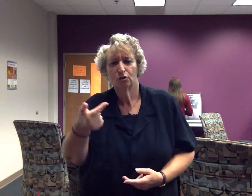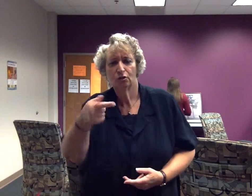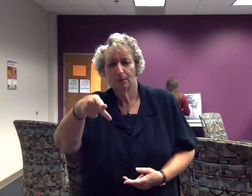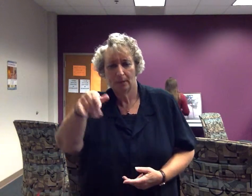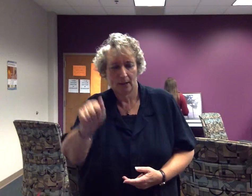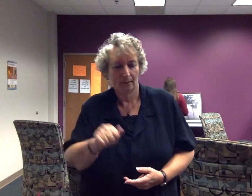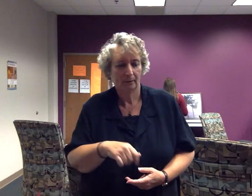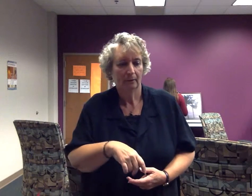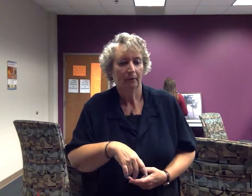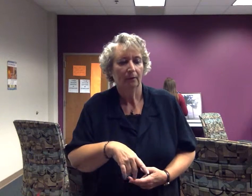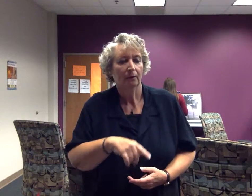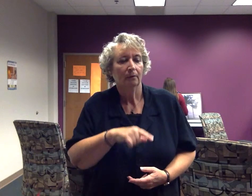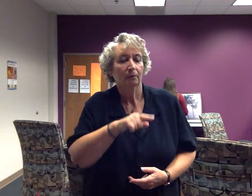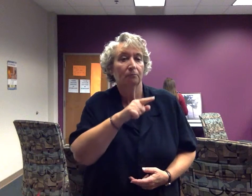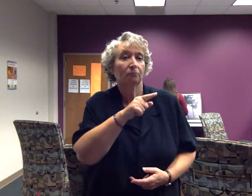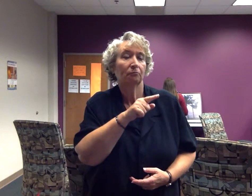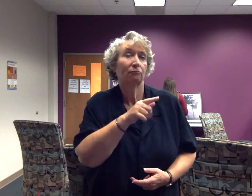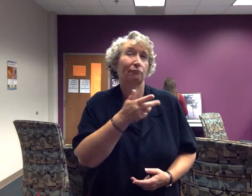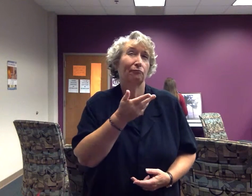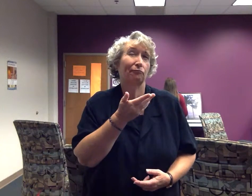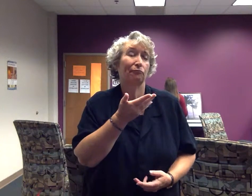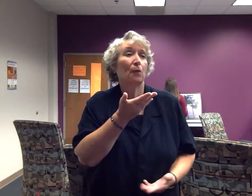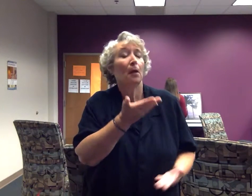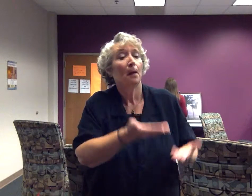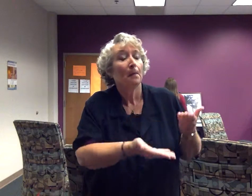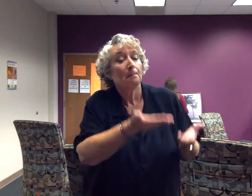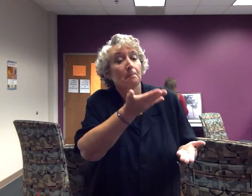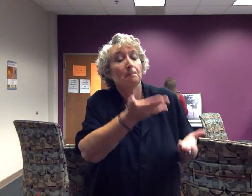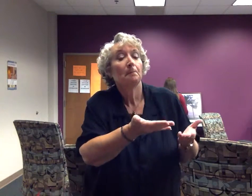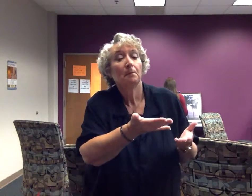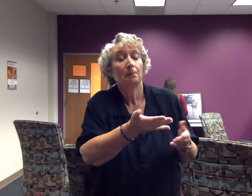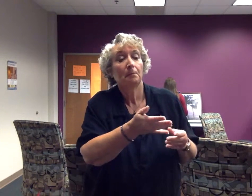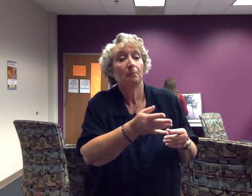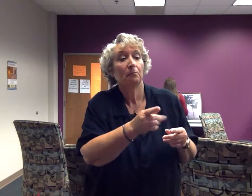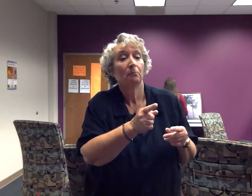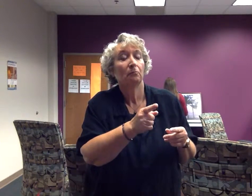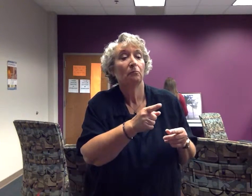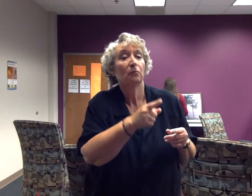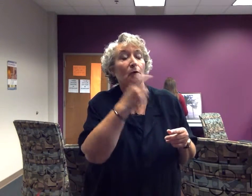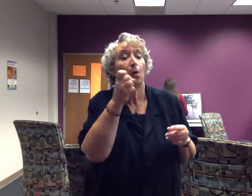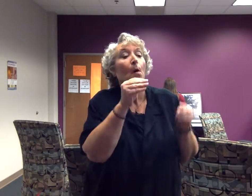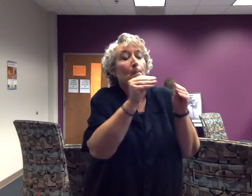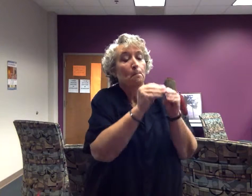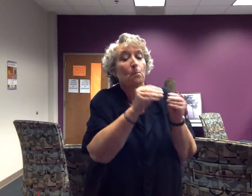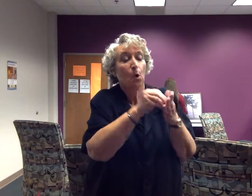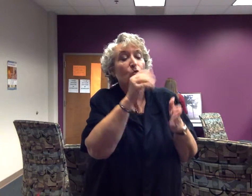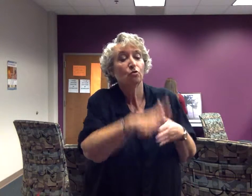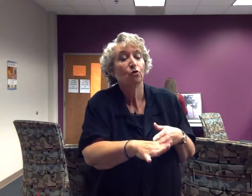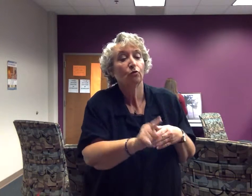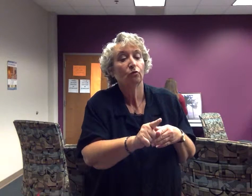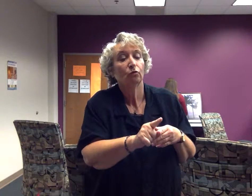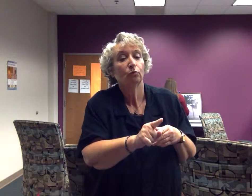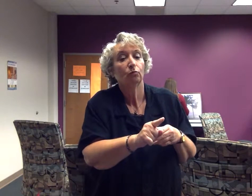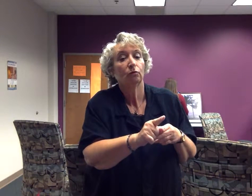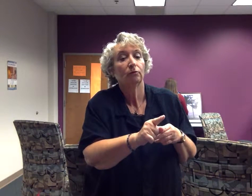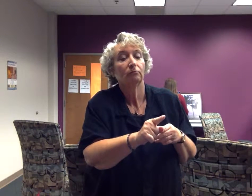Maybe so more people will push to have a higher GPA and have a better chance to get into better schools. Right.